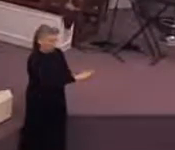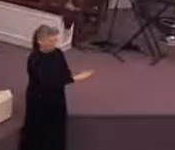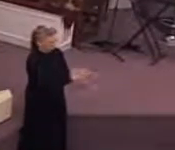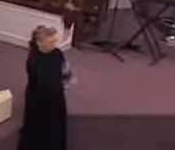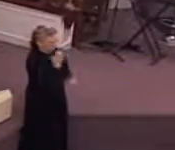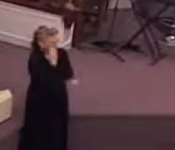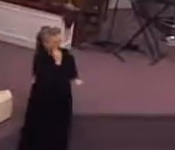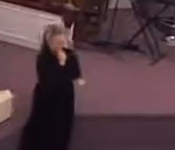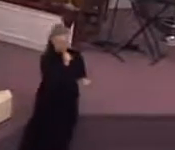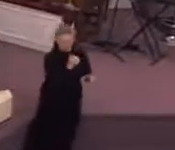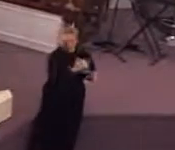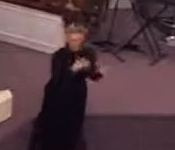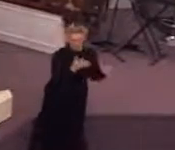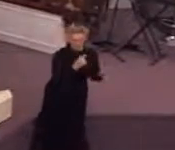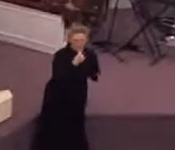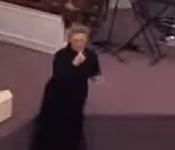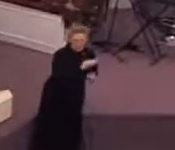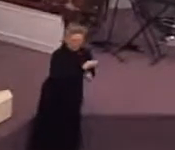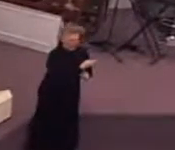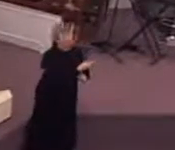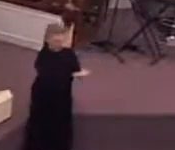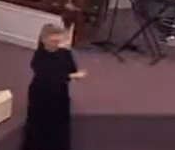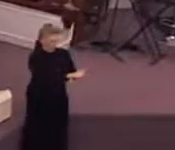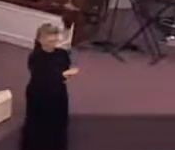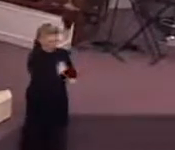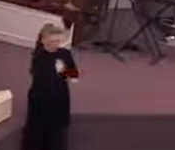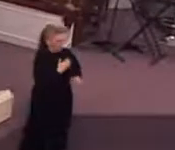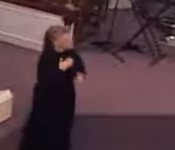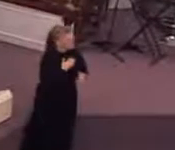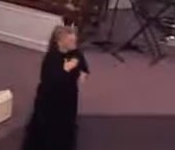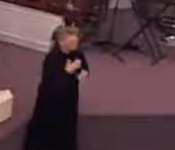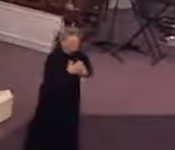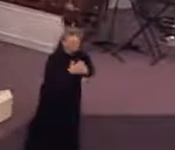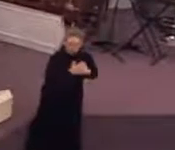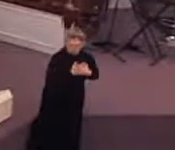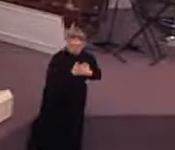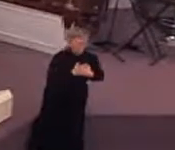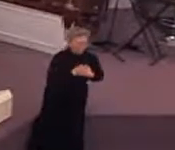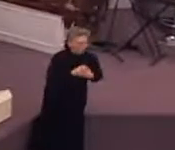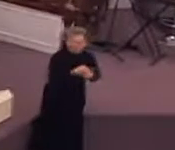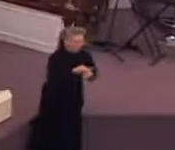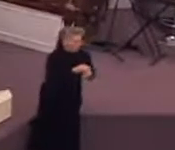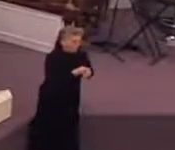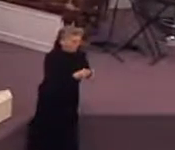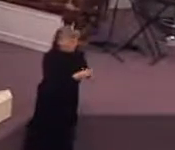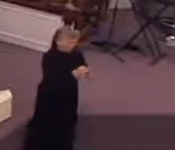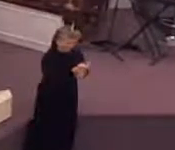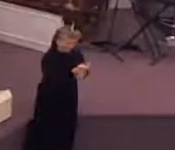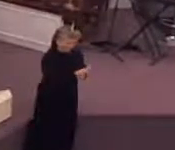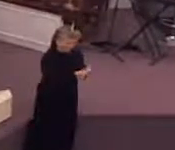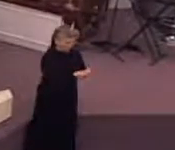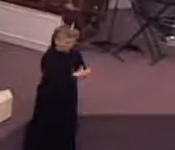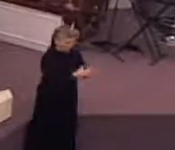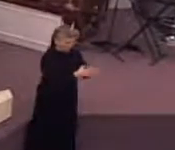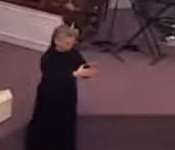not a lot said about hell, but I'm disturbed, amen, that hell is gaining ground tonight.